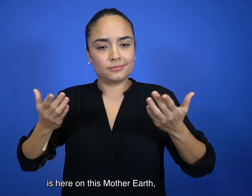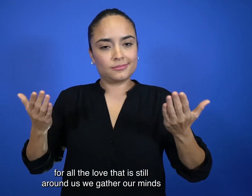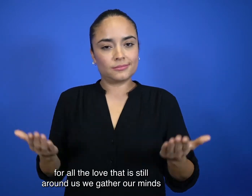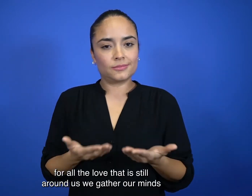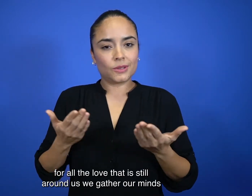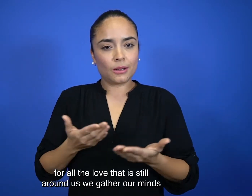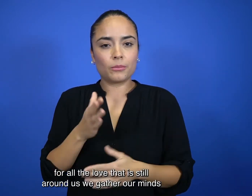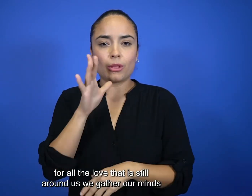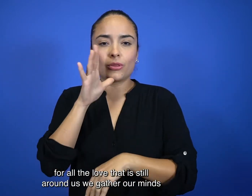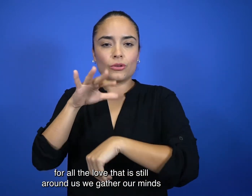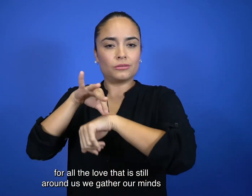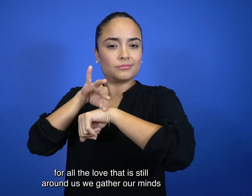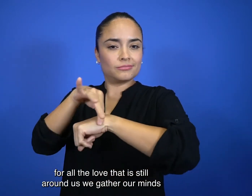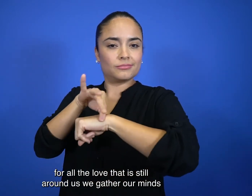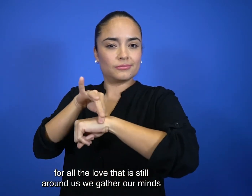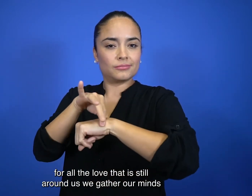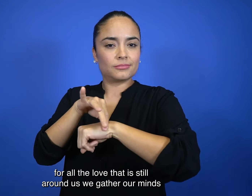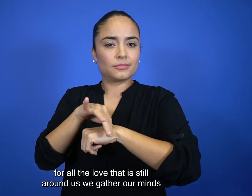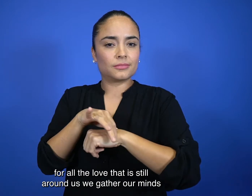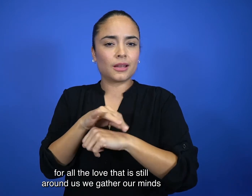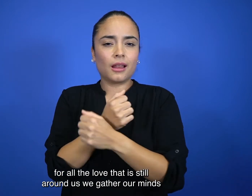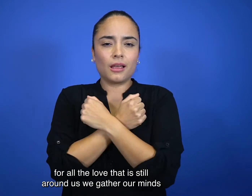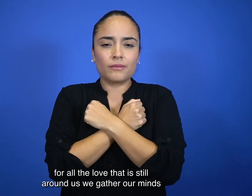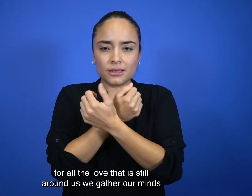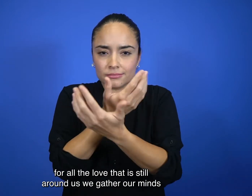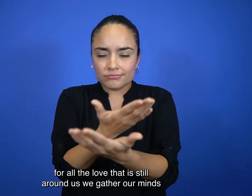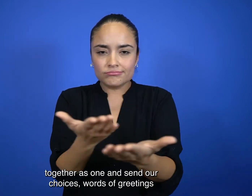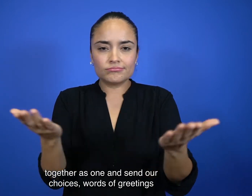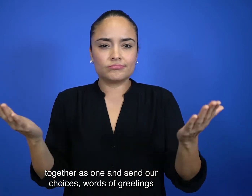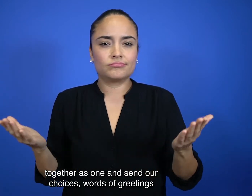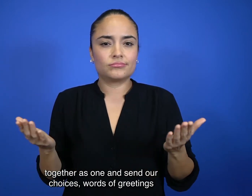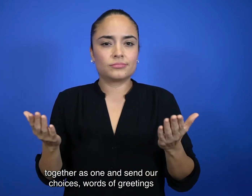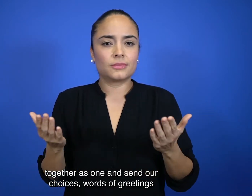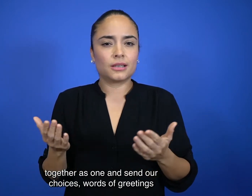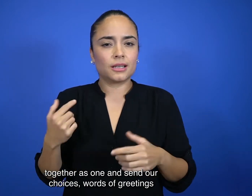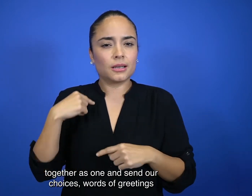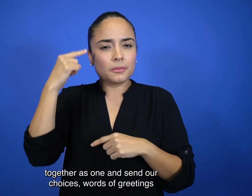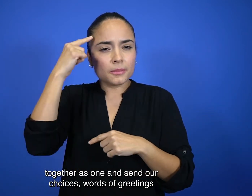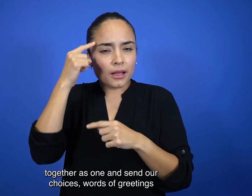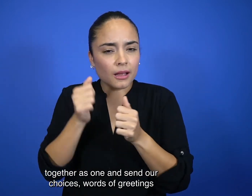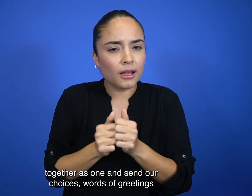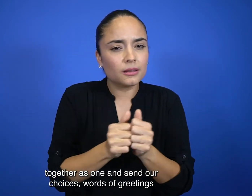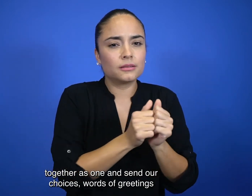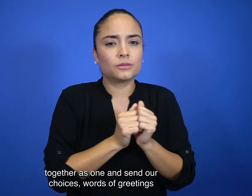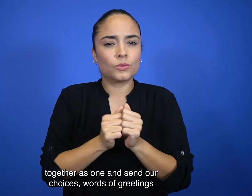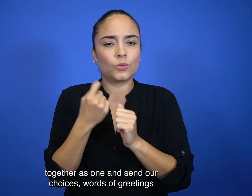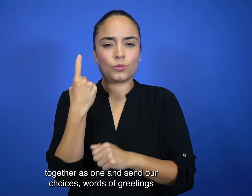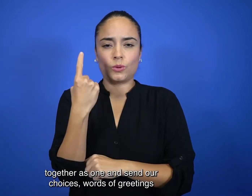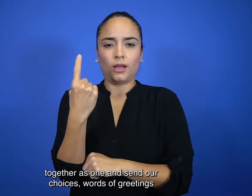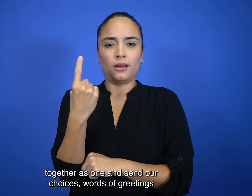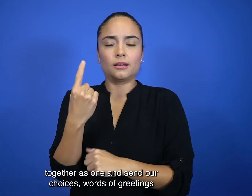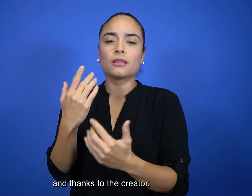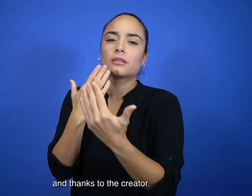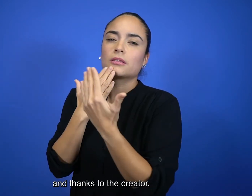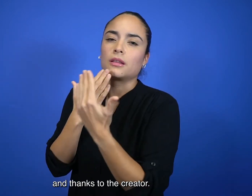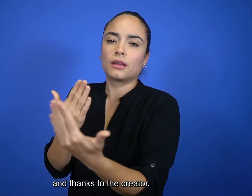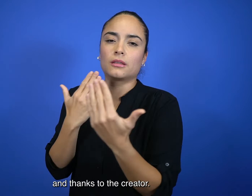For all the love that is still around us, we gather our minds together as one and send our choicest words of greetings and thanks to the